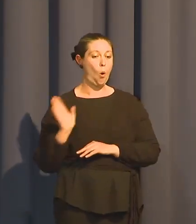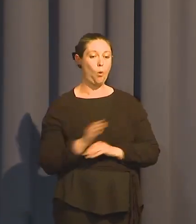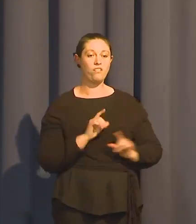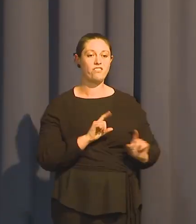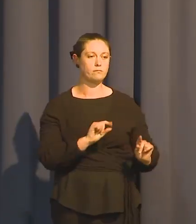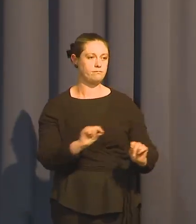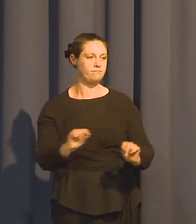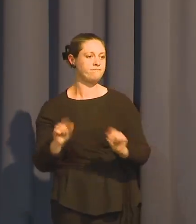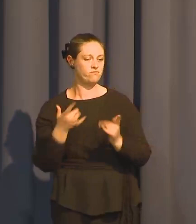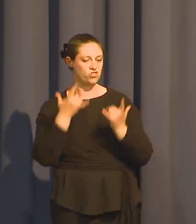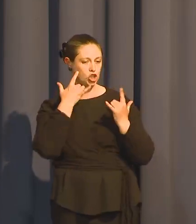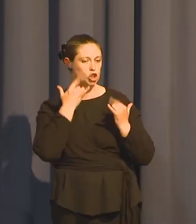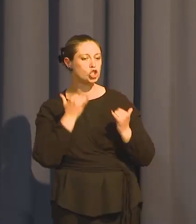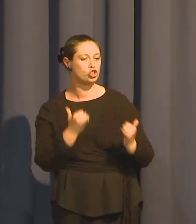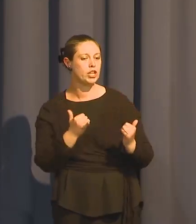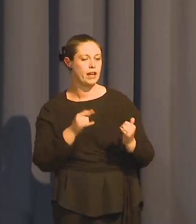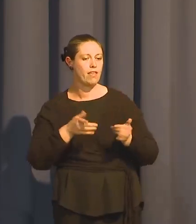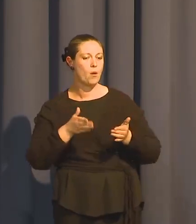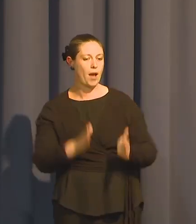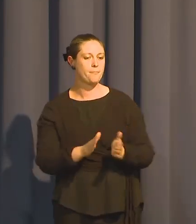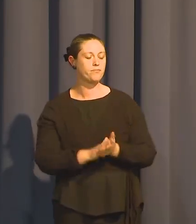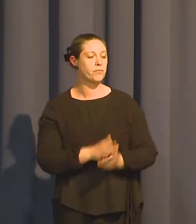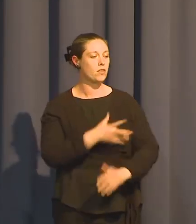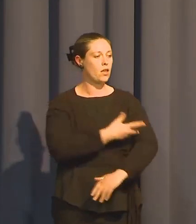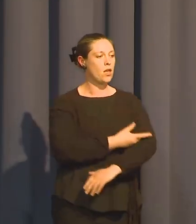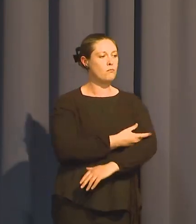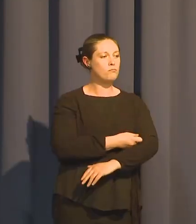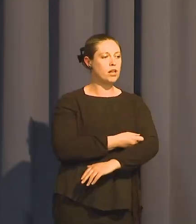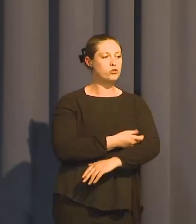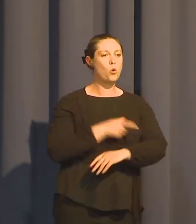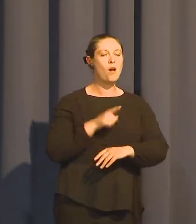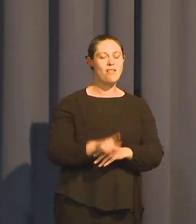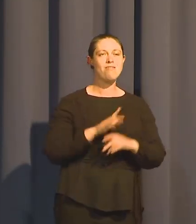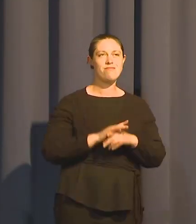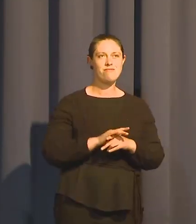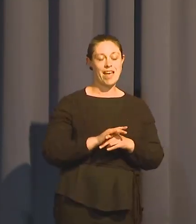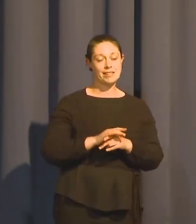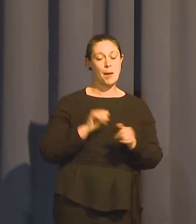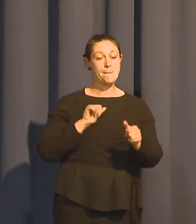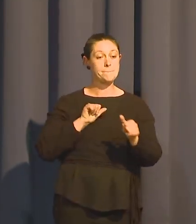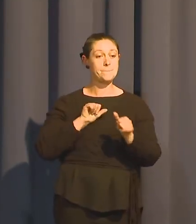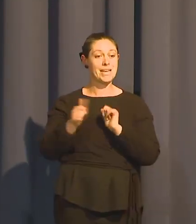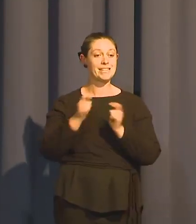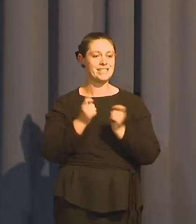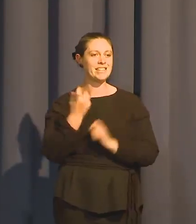minute, to check. The venous blood sample is the gold standard.